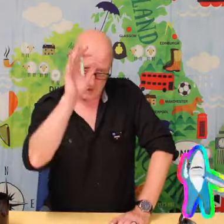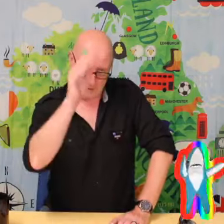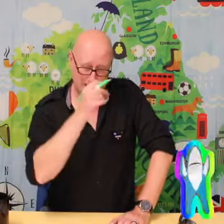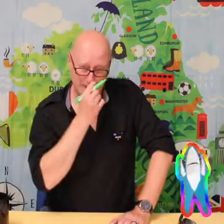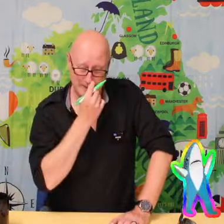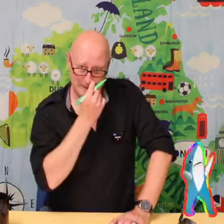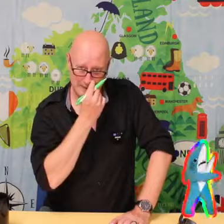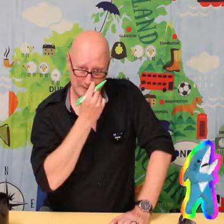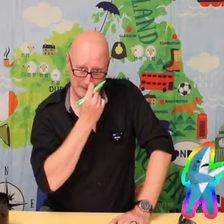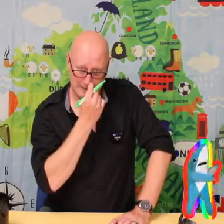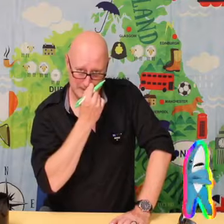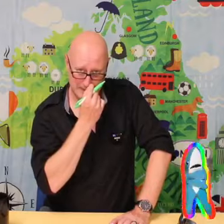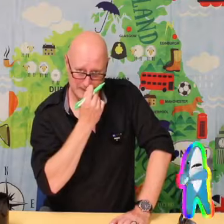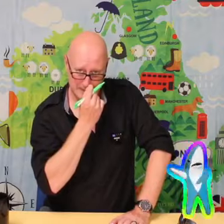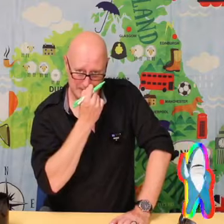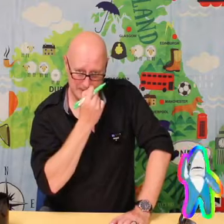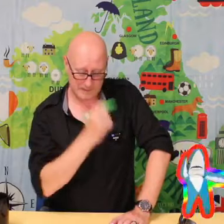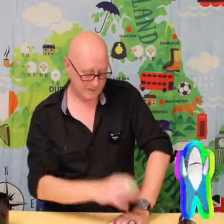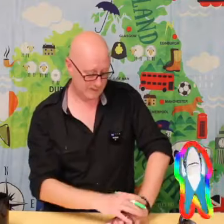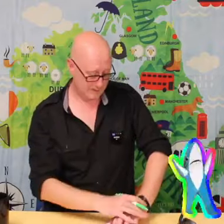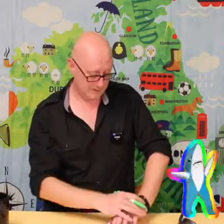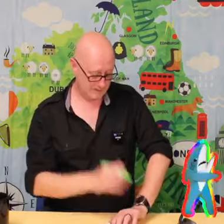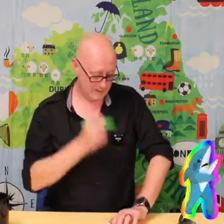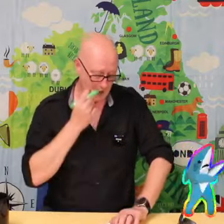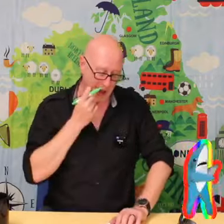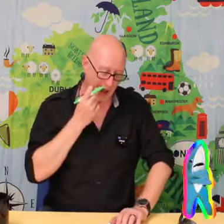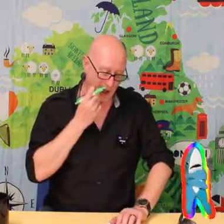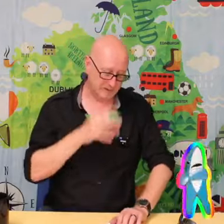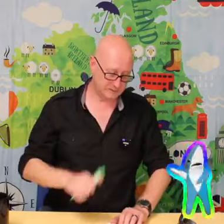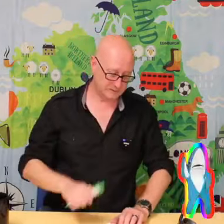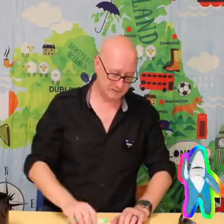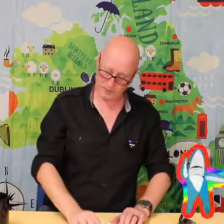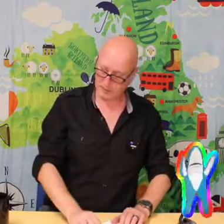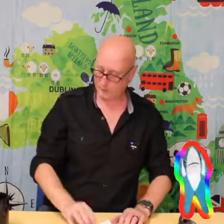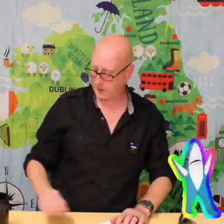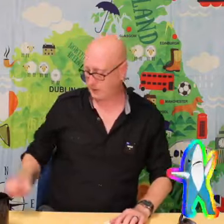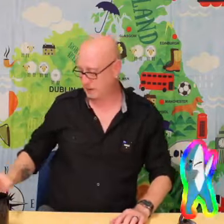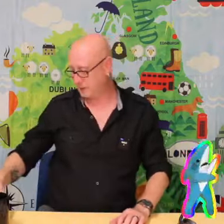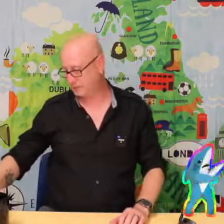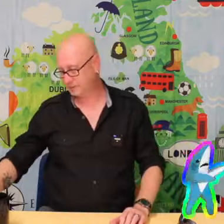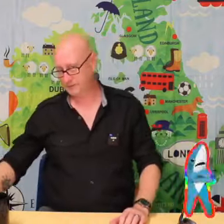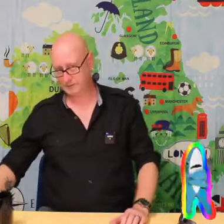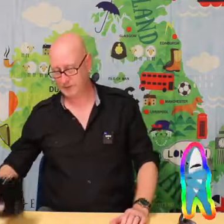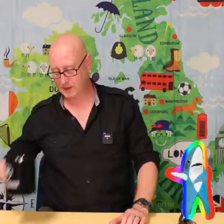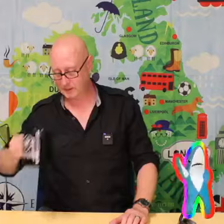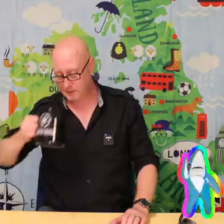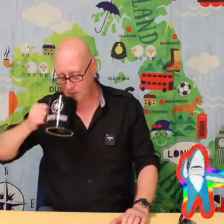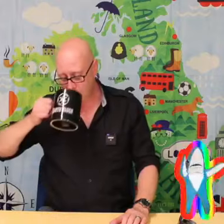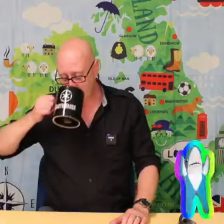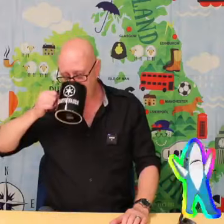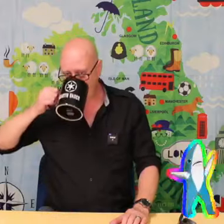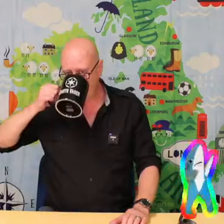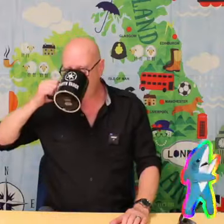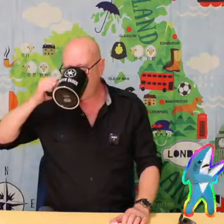Mike. Hi, Spiff, Mark and Helen. England to beat Scotland tonight. I would say so. Yeah. Not that I know anything about